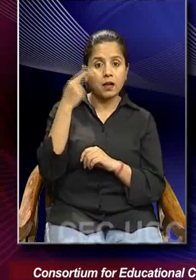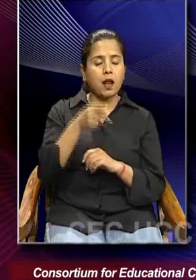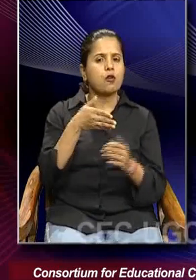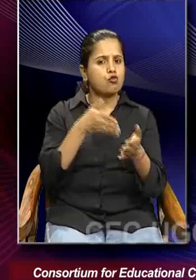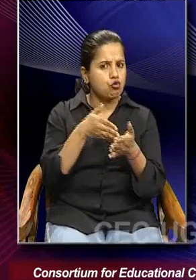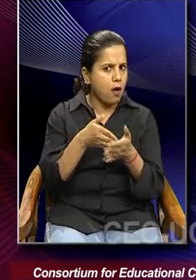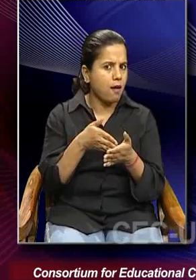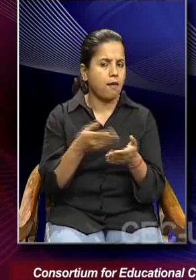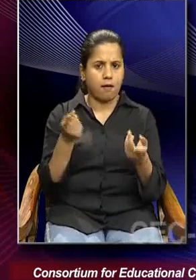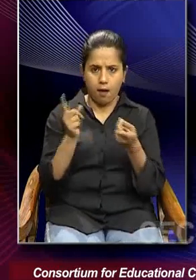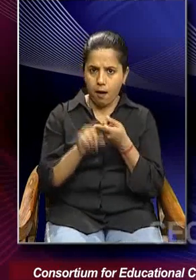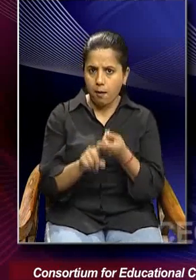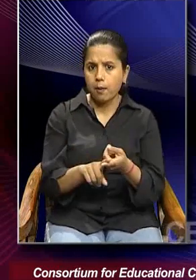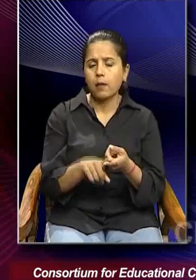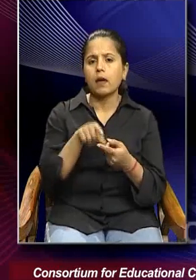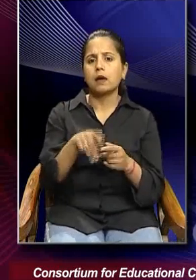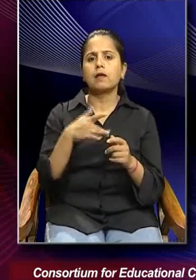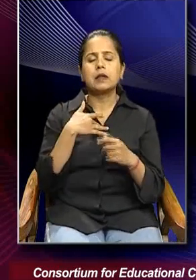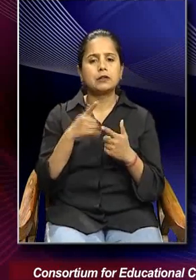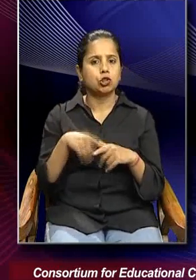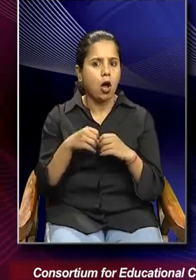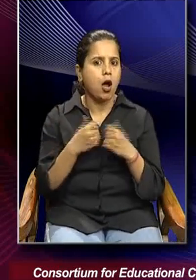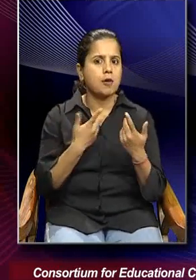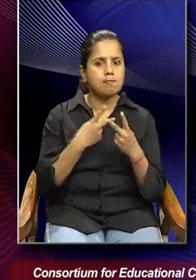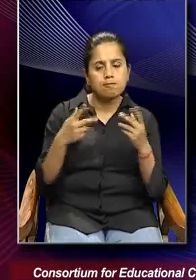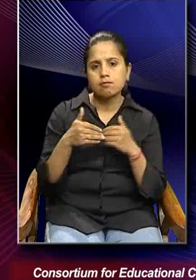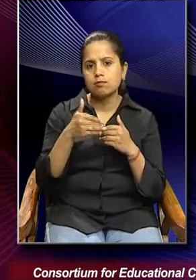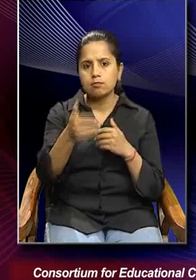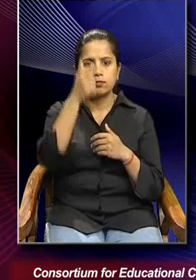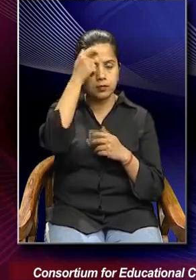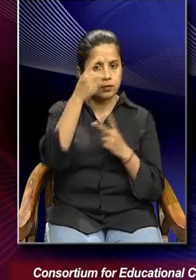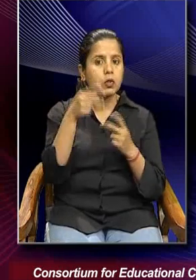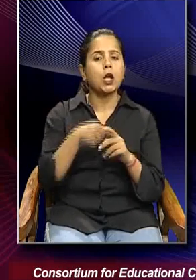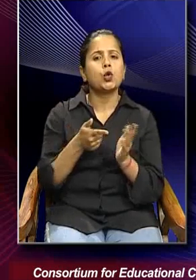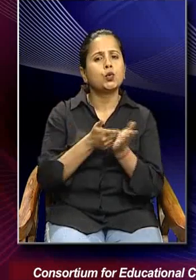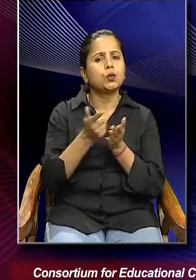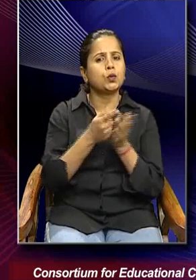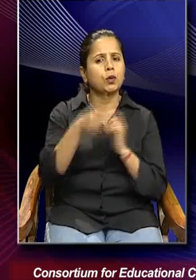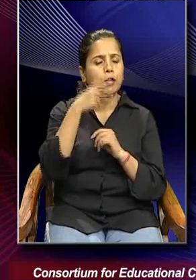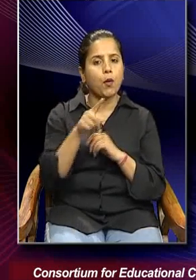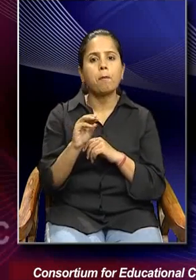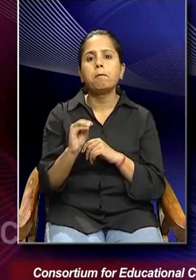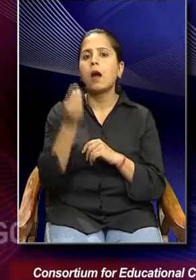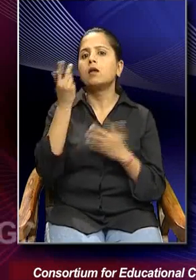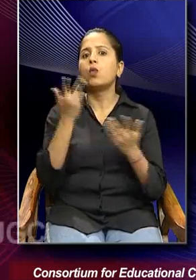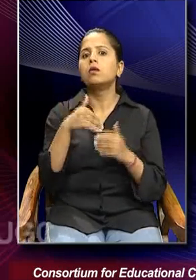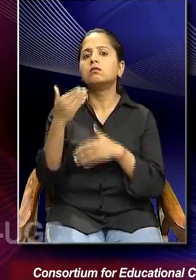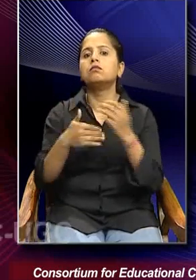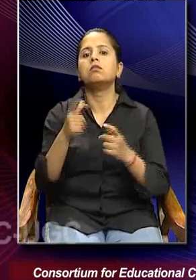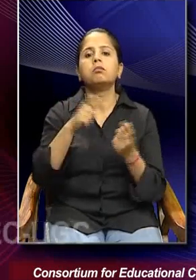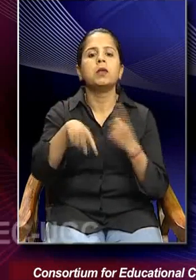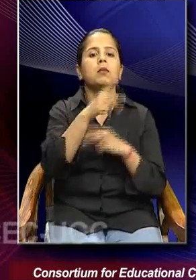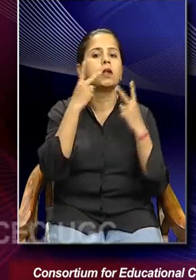challenges related due to livelihood conditions, the rural dwellers look for better opportunities,